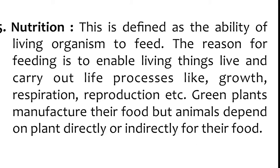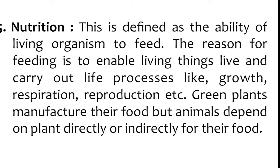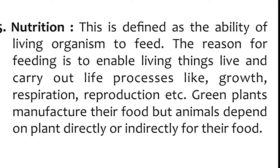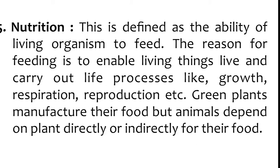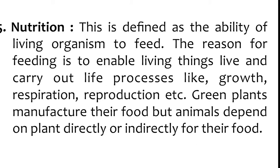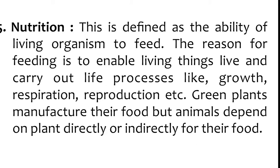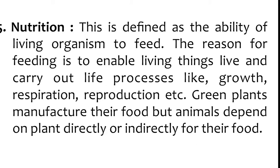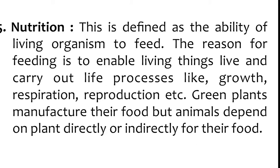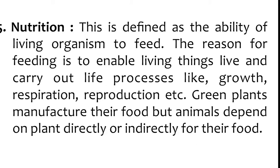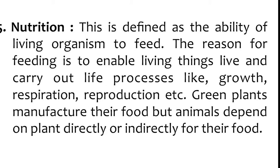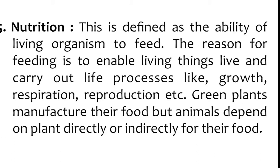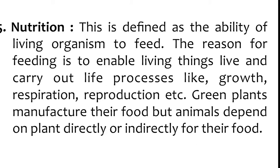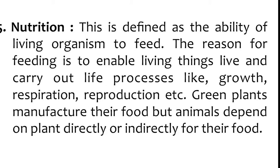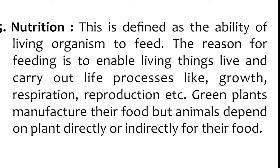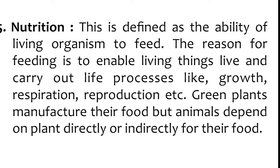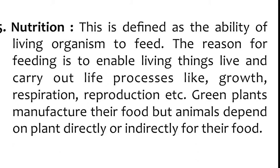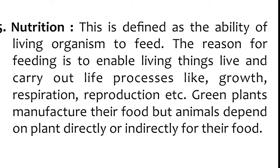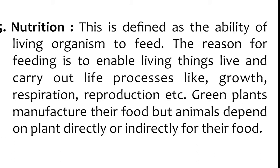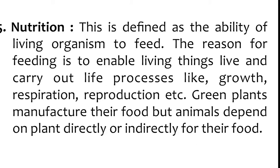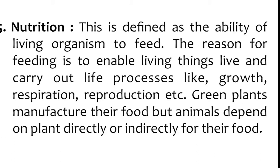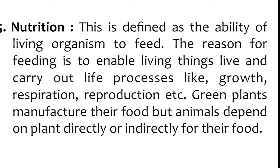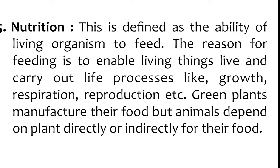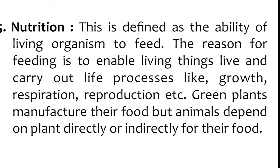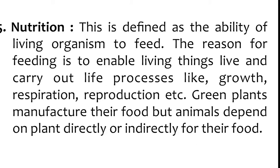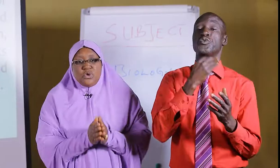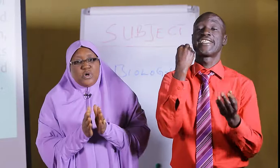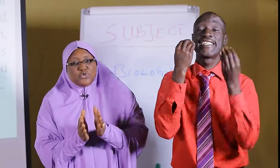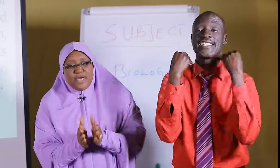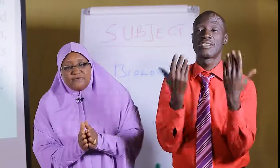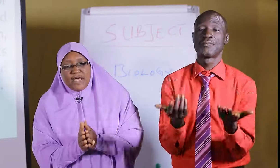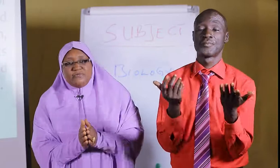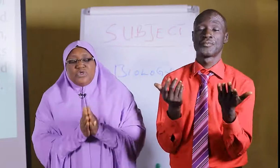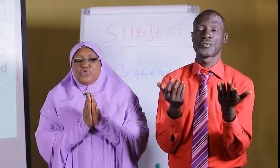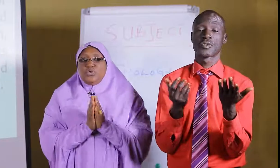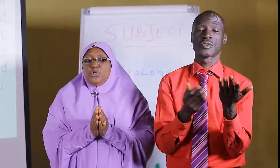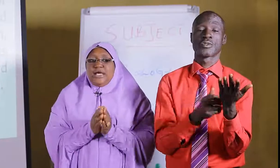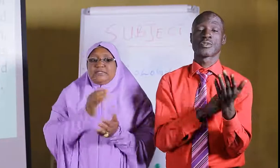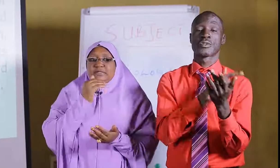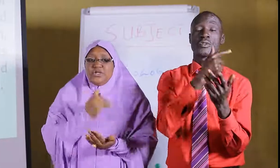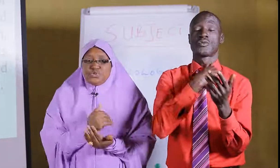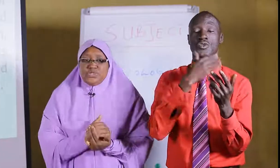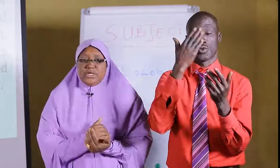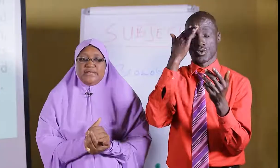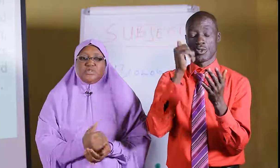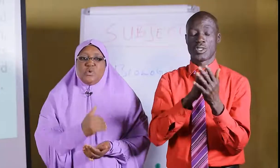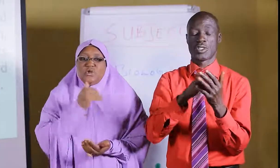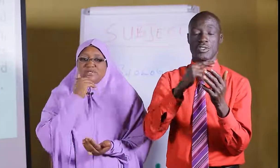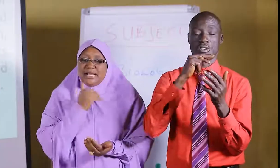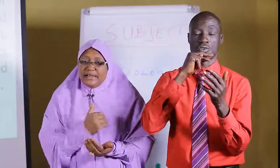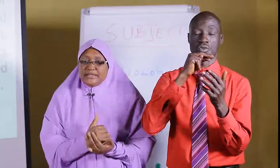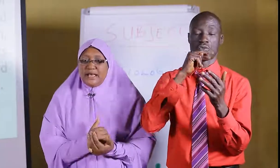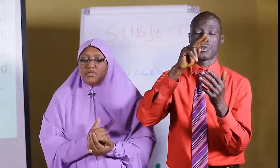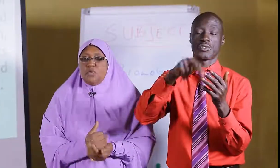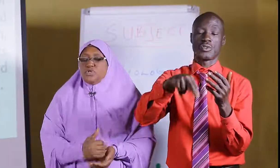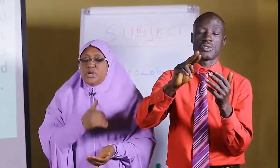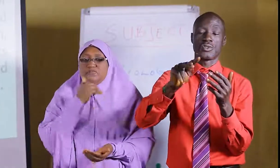ones are consumers. So that's the differences in nutrition. Whatsoever, you should know that nutrition is one of the